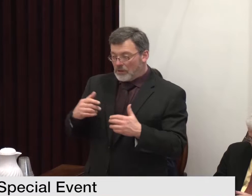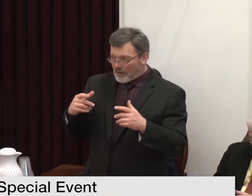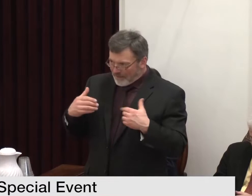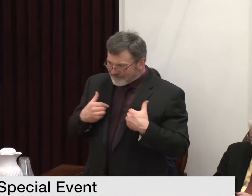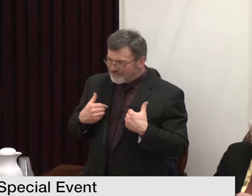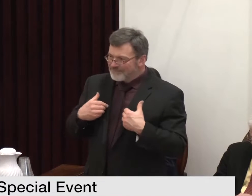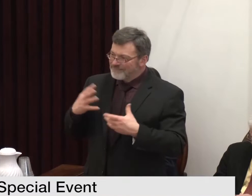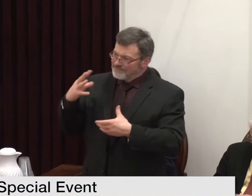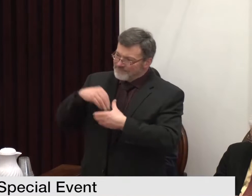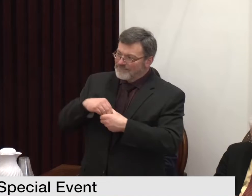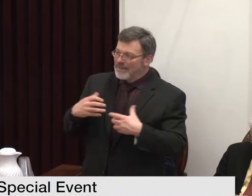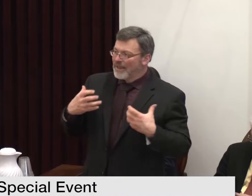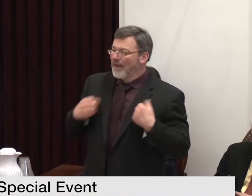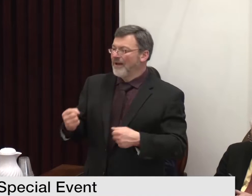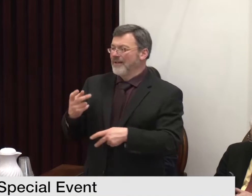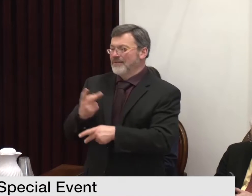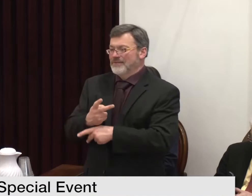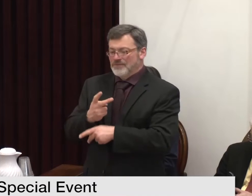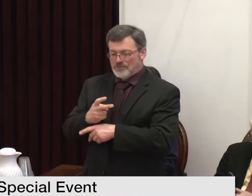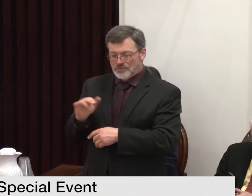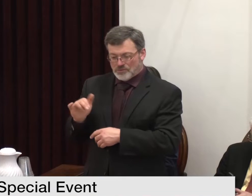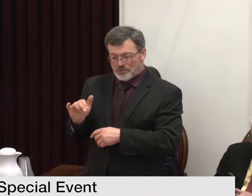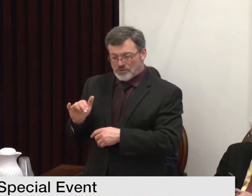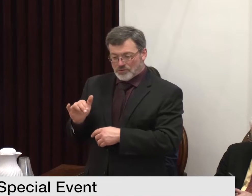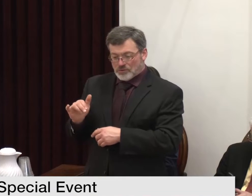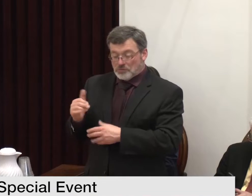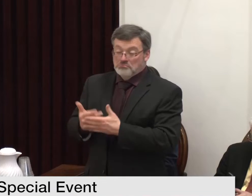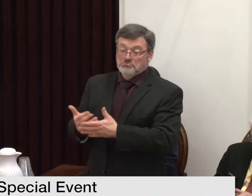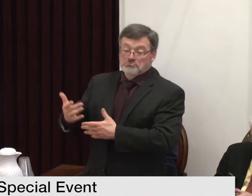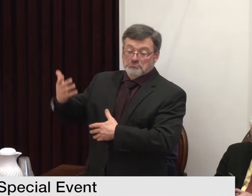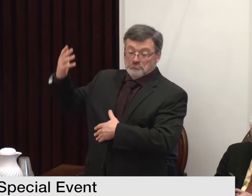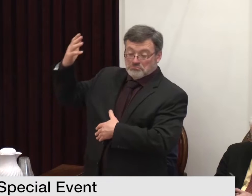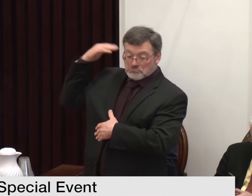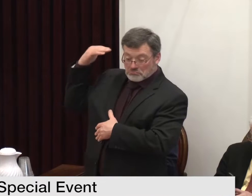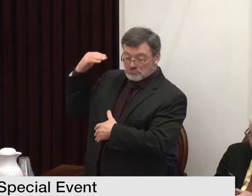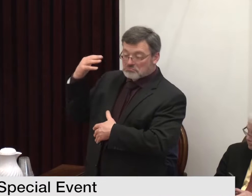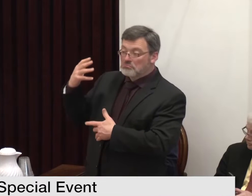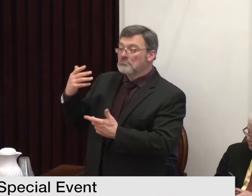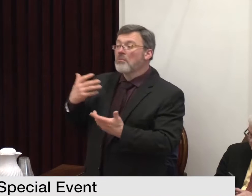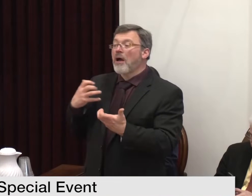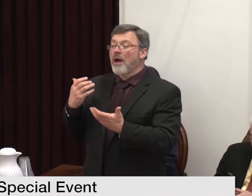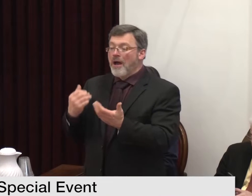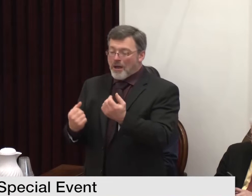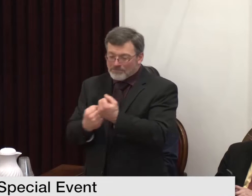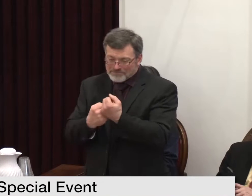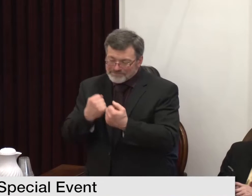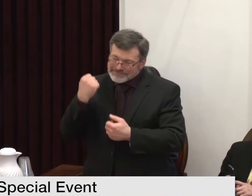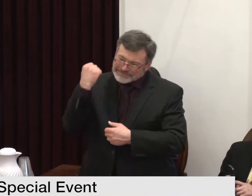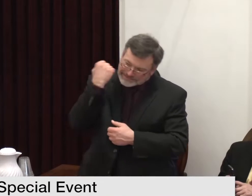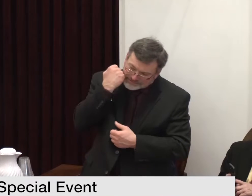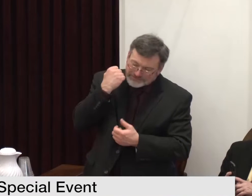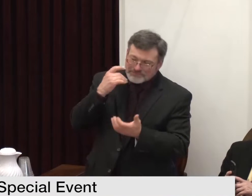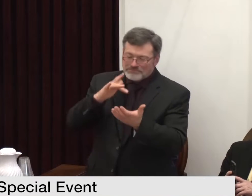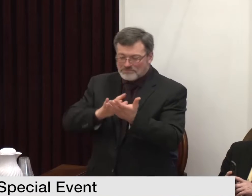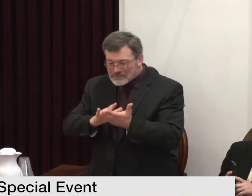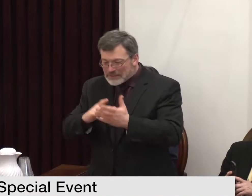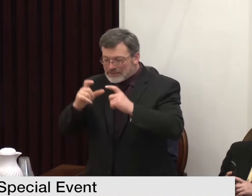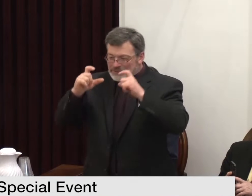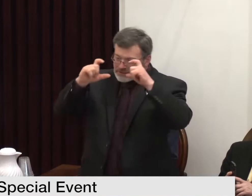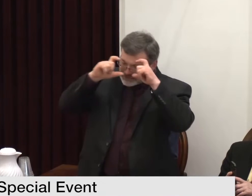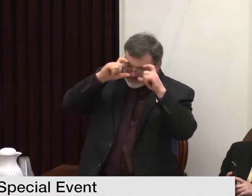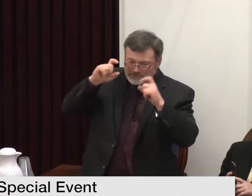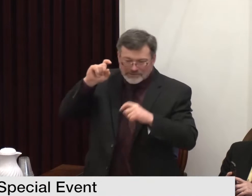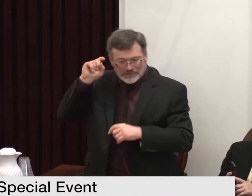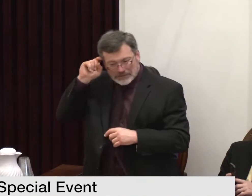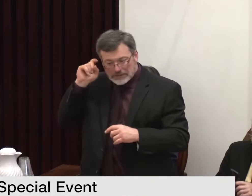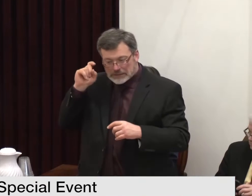In the past, we've acted to support dental care, home health, and more. This year, let's stabilize rates